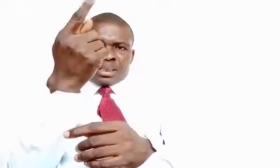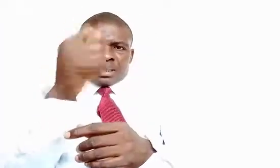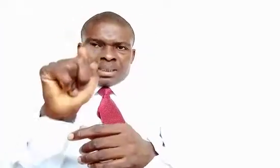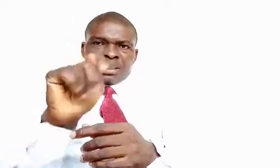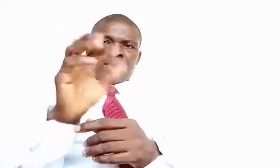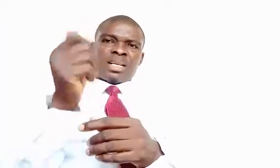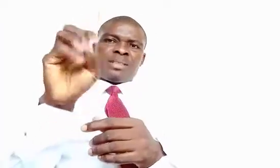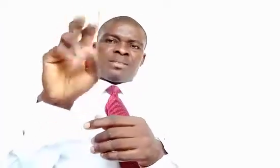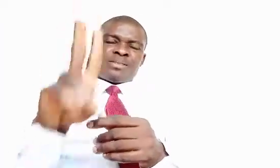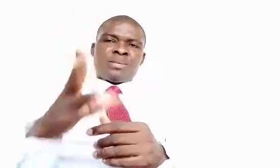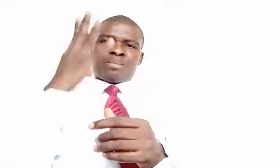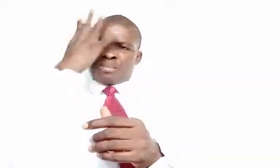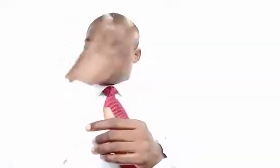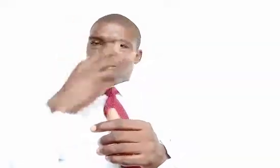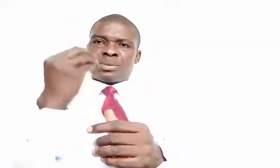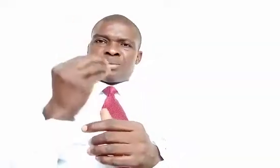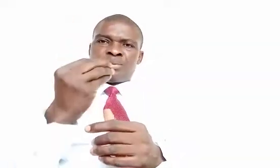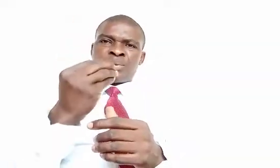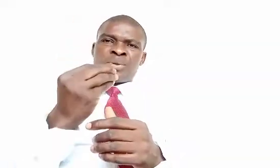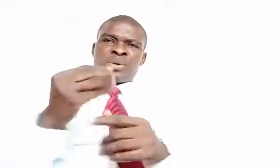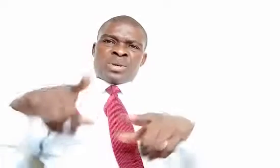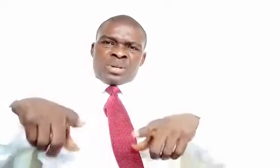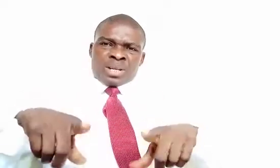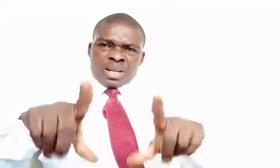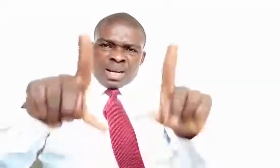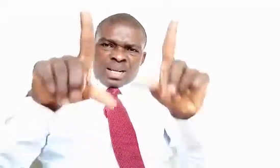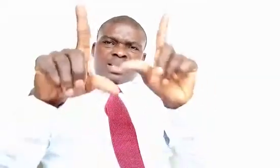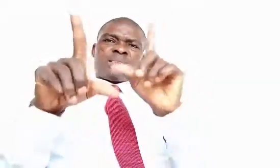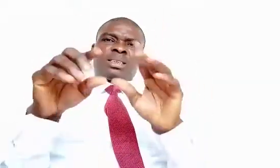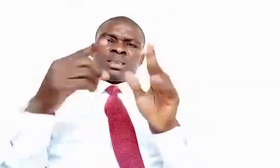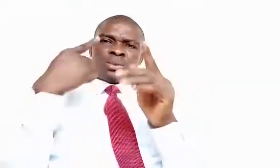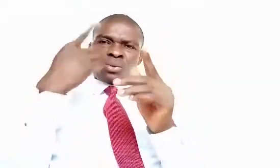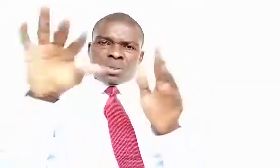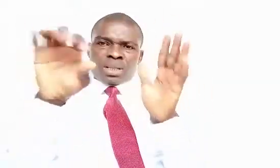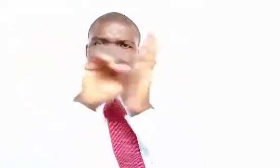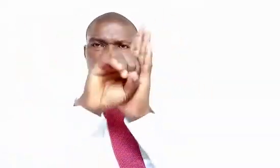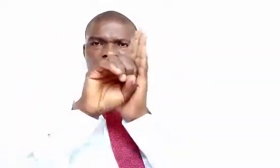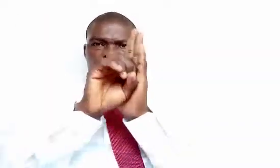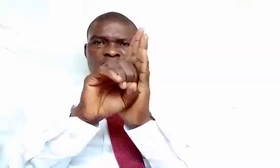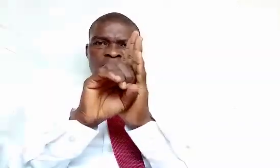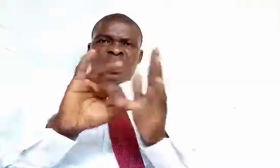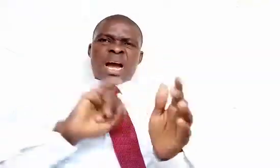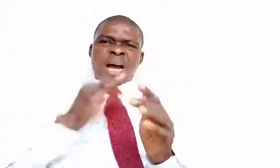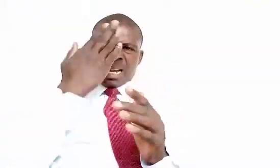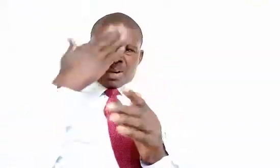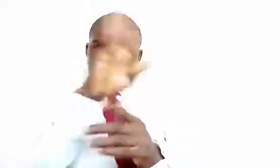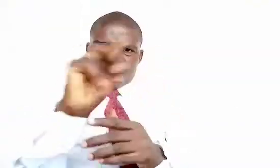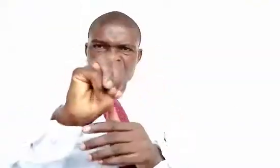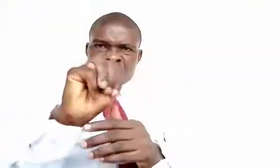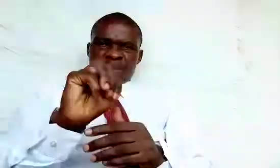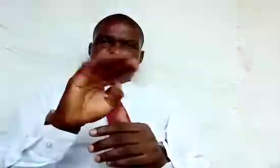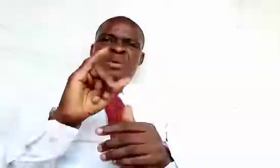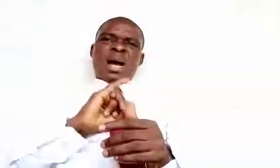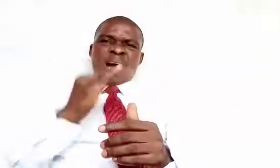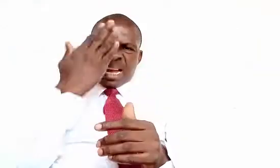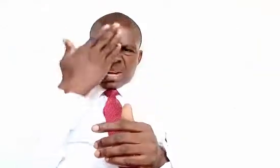beautiful. Let's consider more examples. I know him. I know him quite